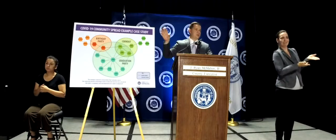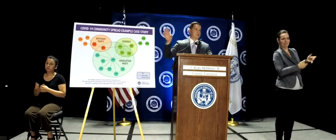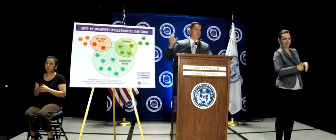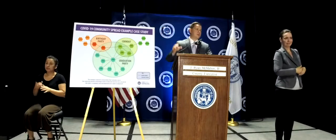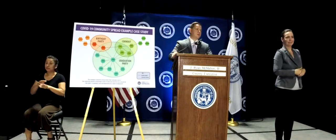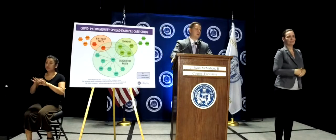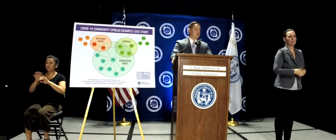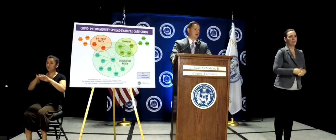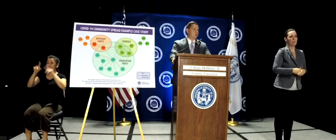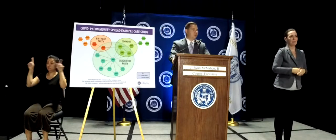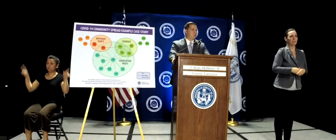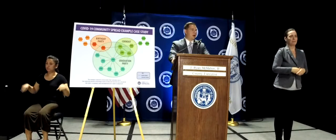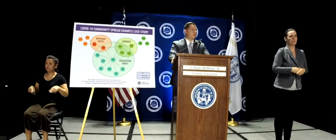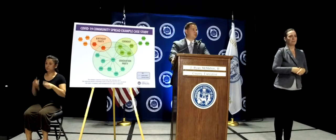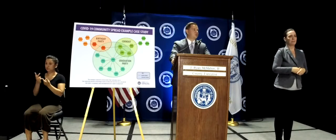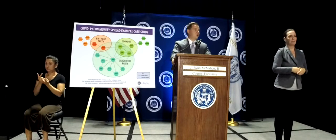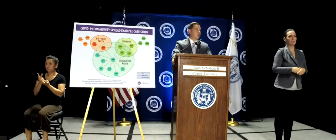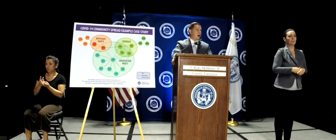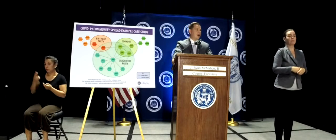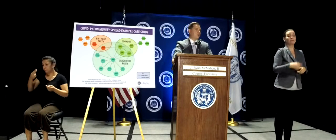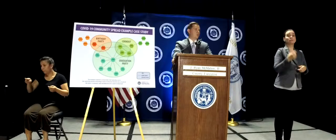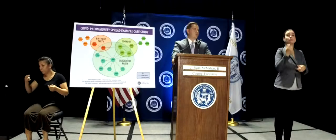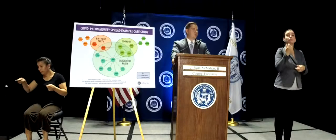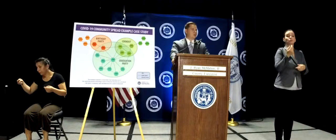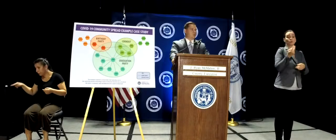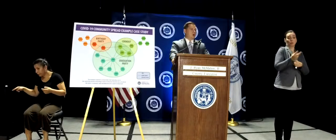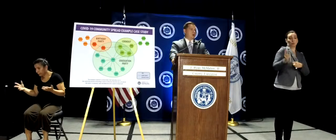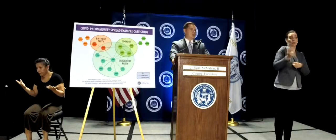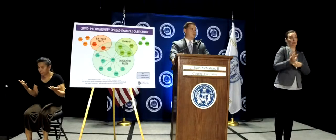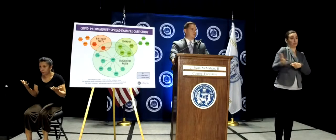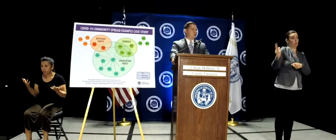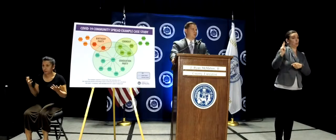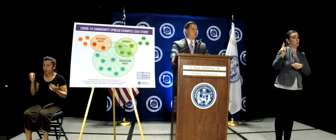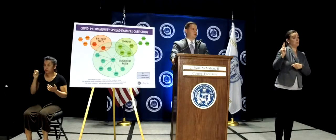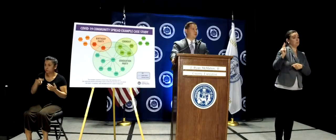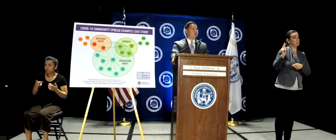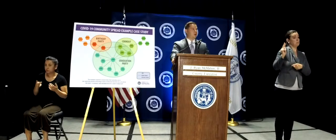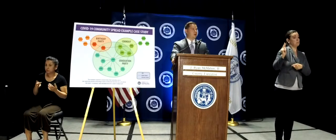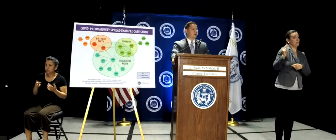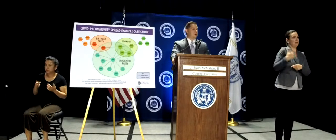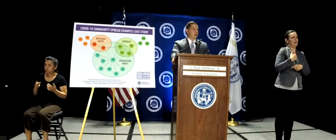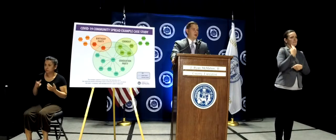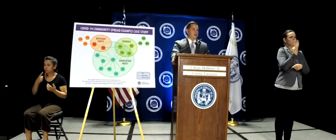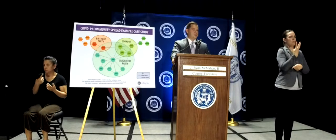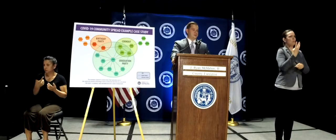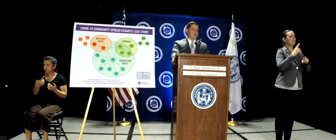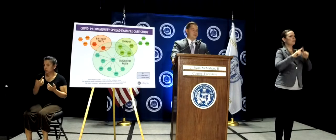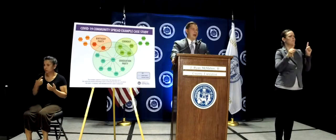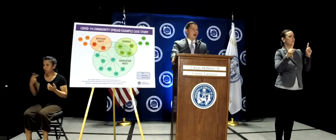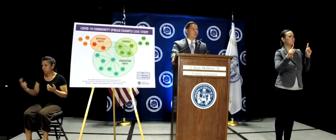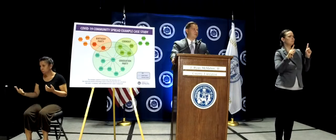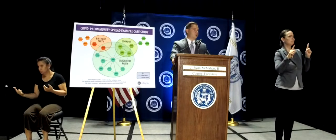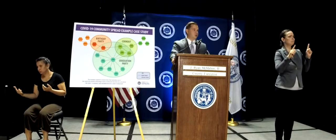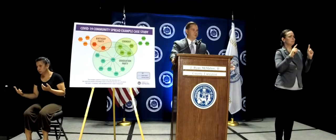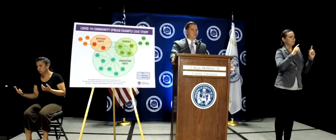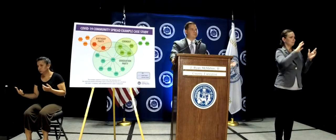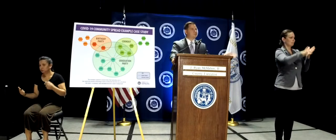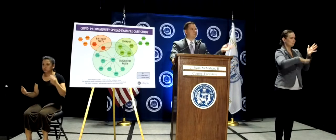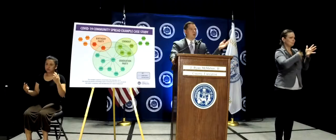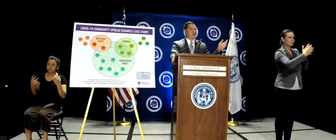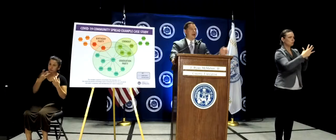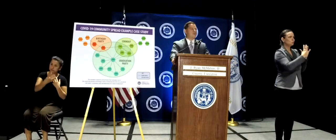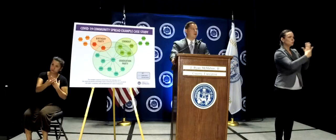3-4 weeks, and we could probably show how 1 or 2 or 3 or 4 things that happened